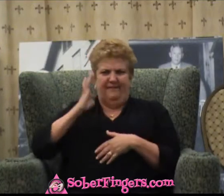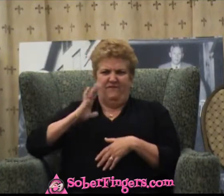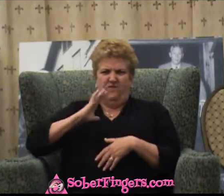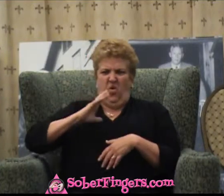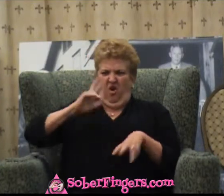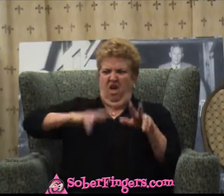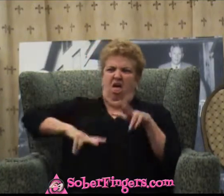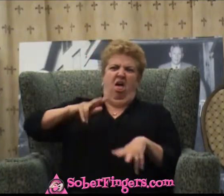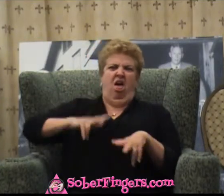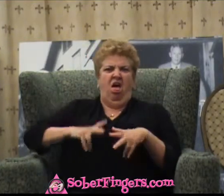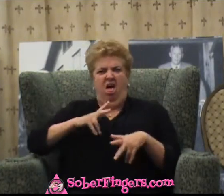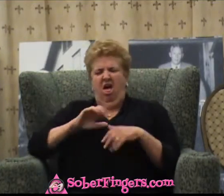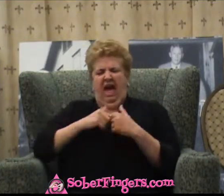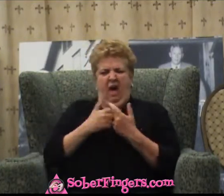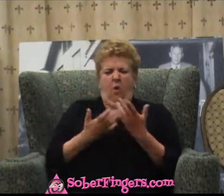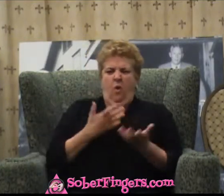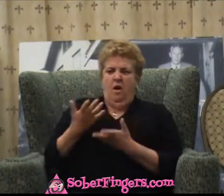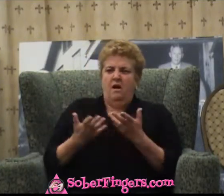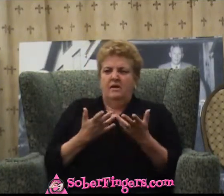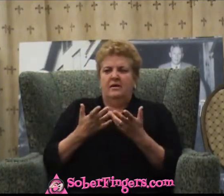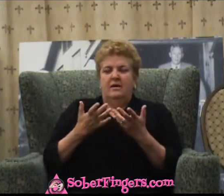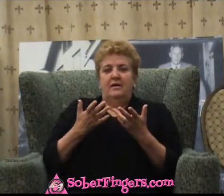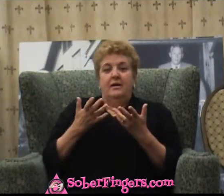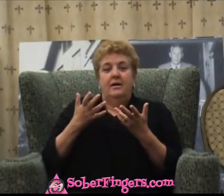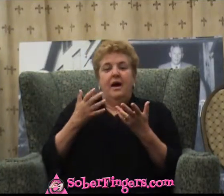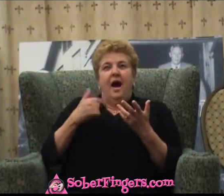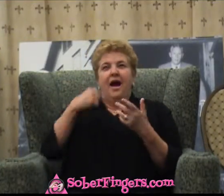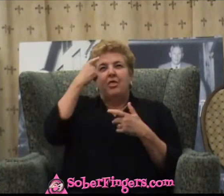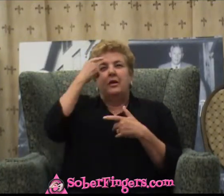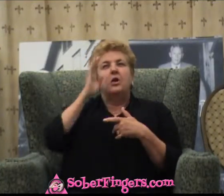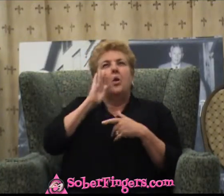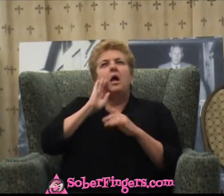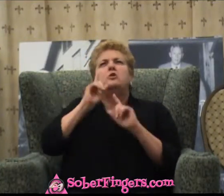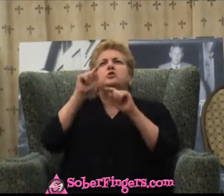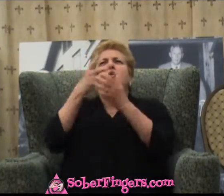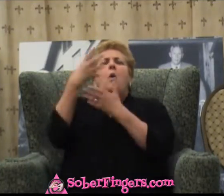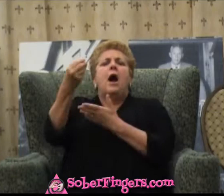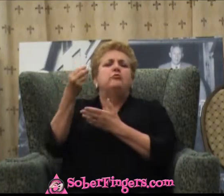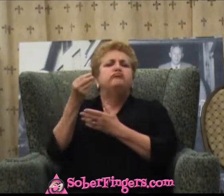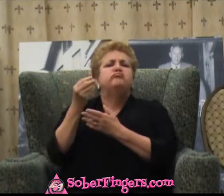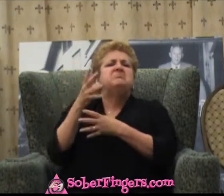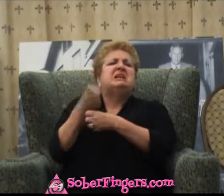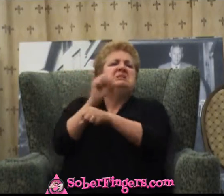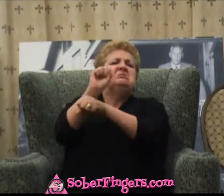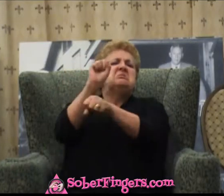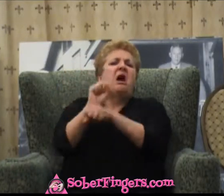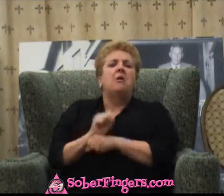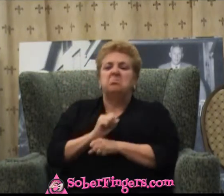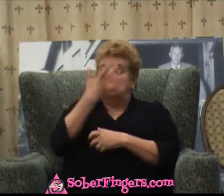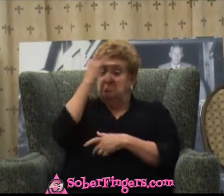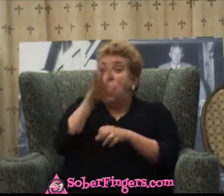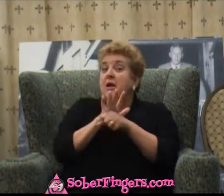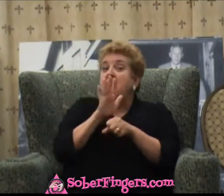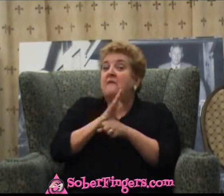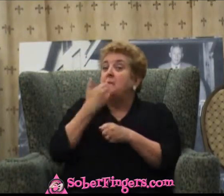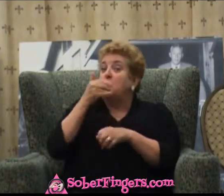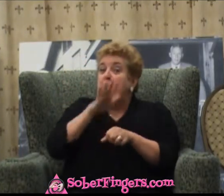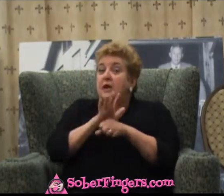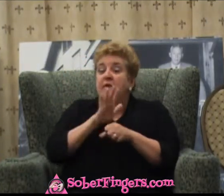thinking. You know, I'll go out, I'll earn a living, I'll make money, and I'm smart enough, I'm good enough. And I did. I started to go out and I started to work. And